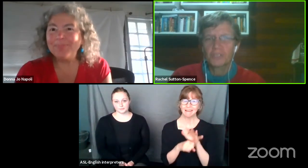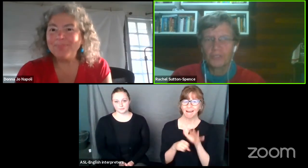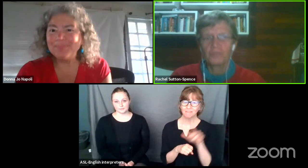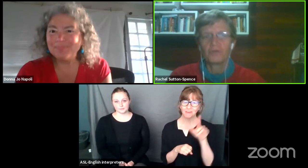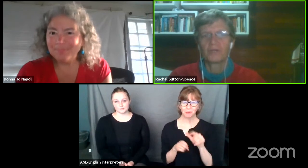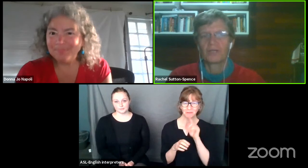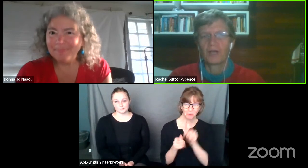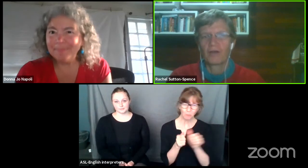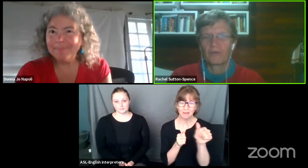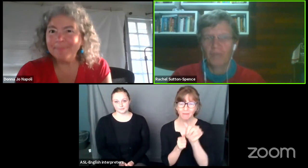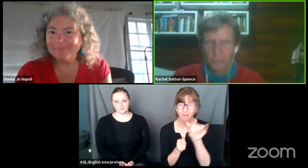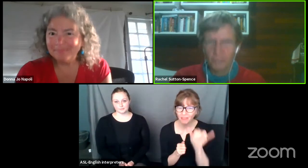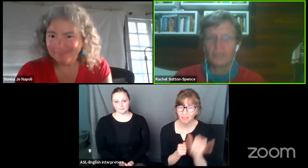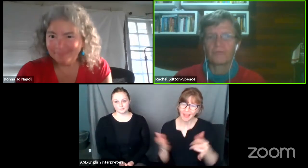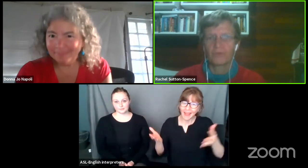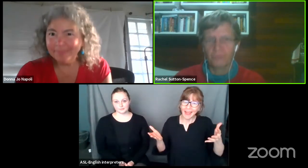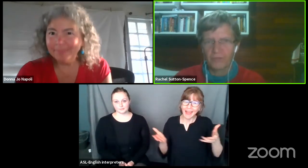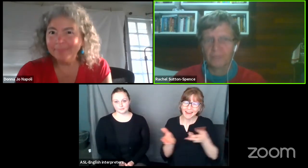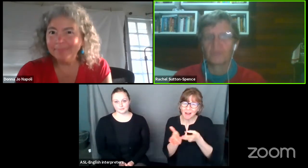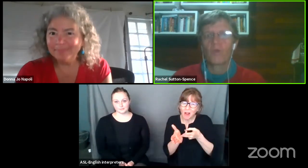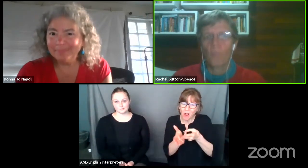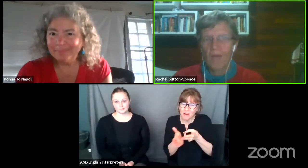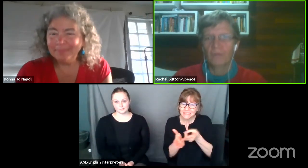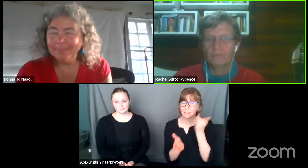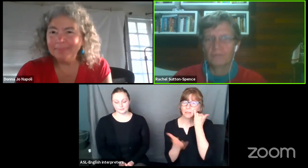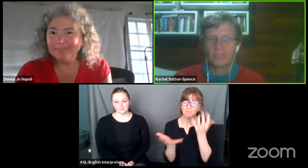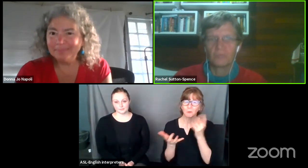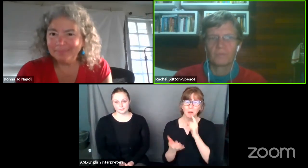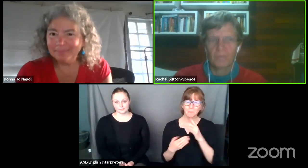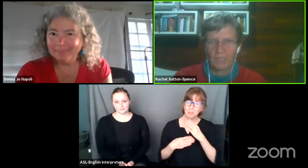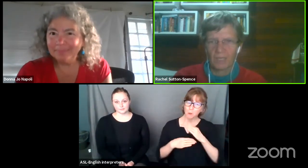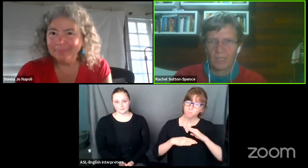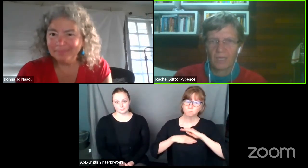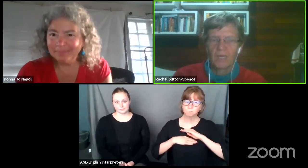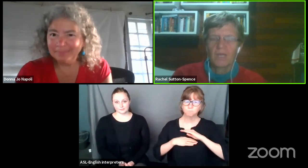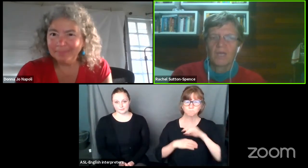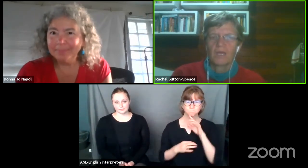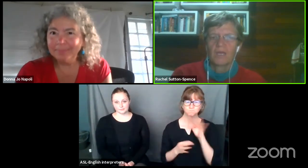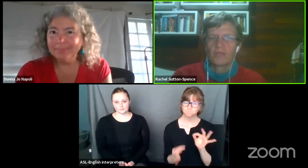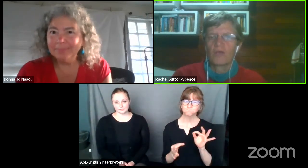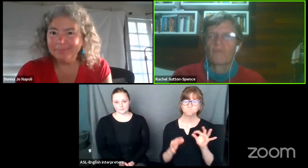be a truly fulfilled, well-rounded human being,